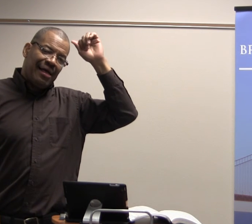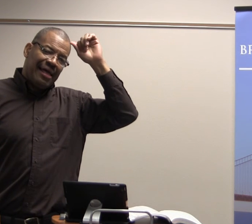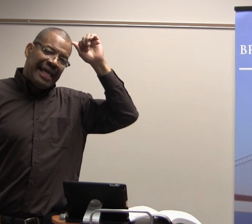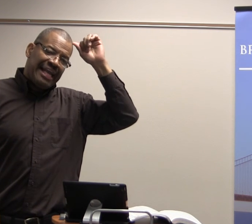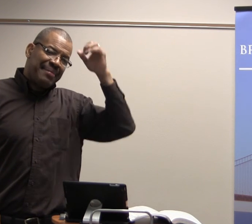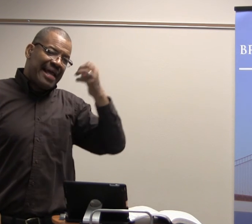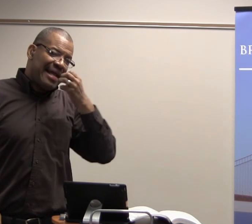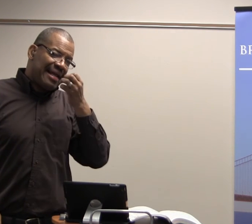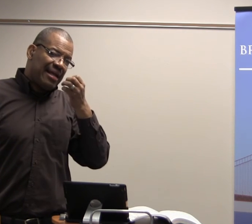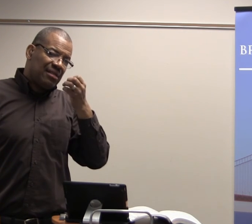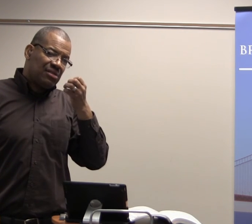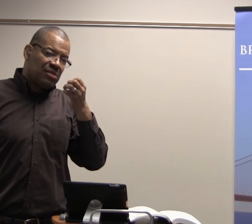Adam ate it.